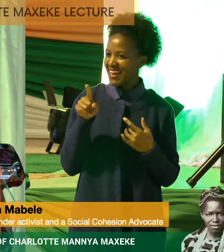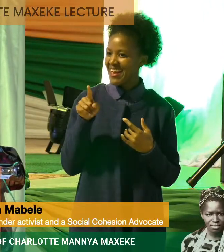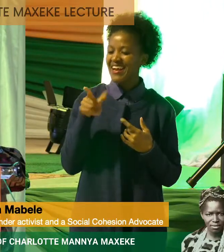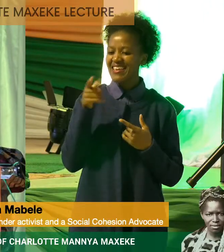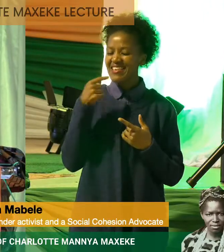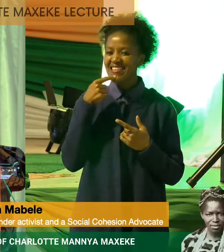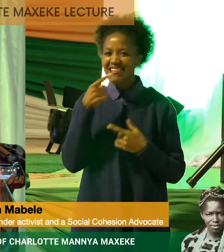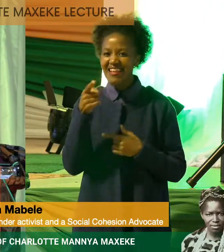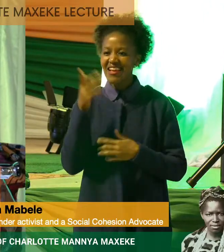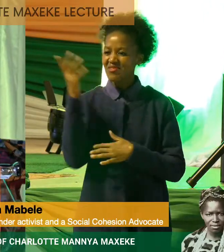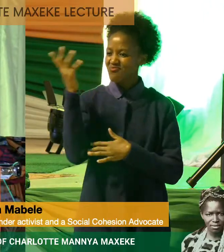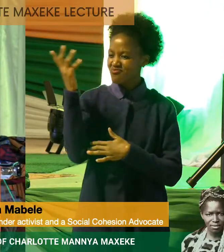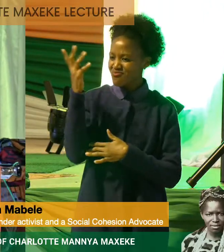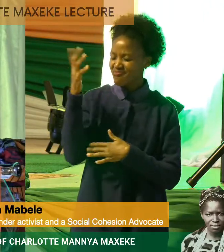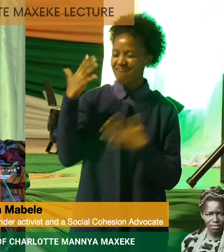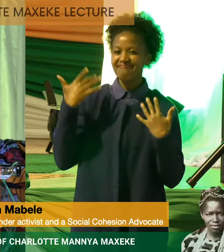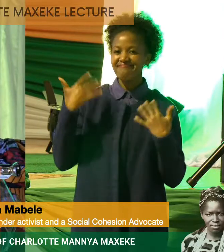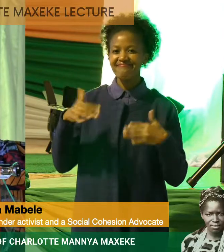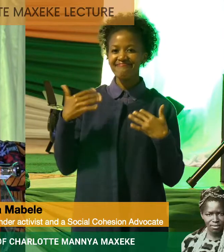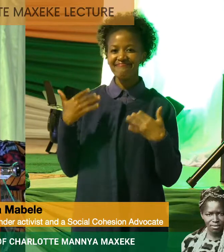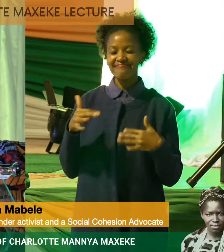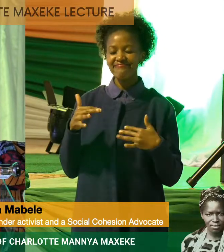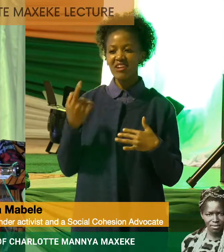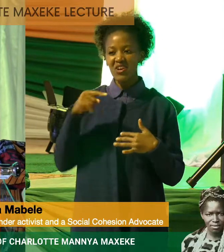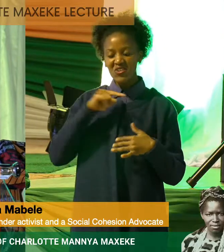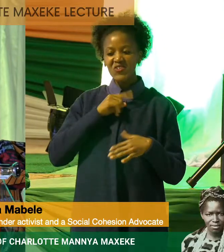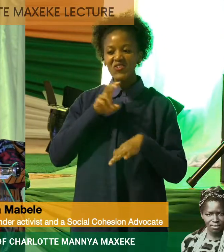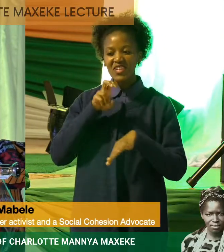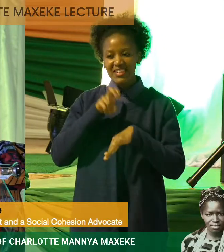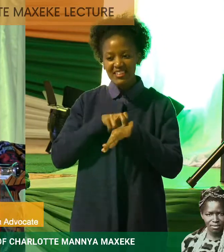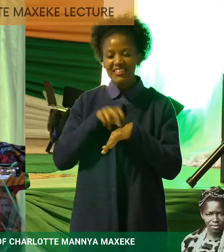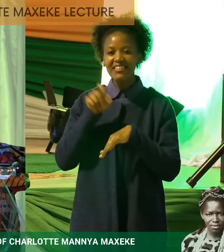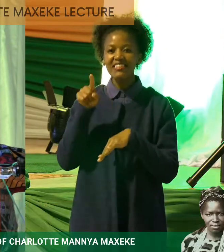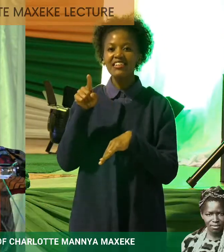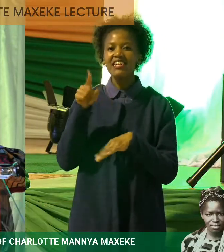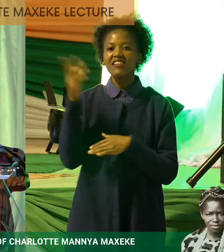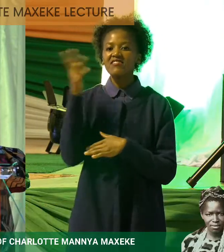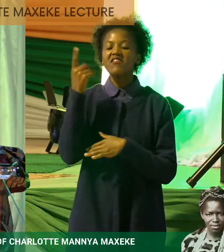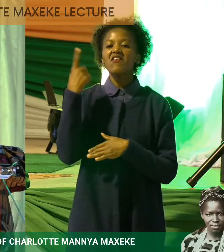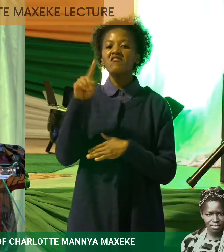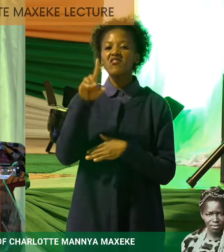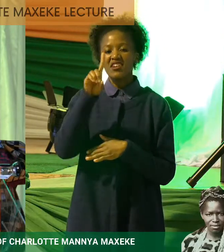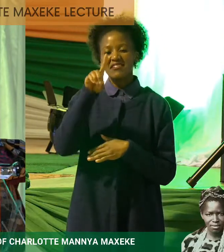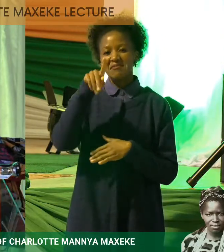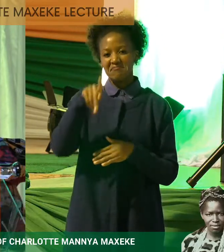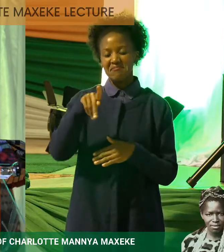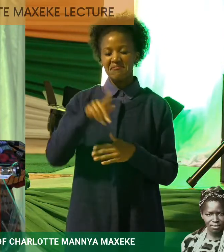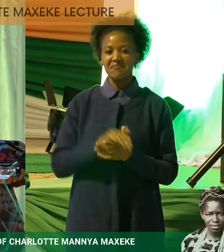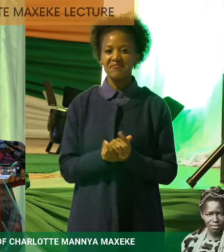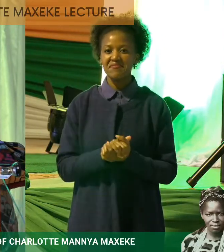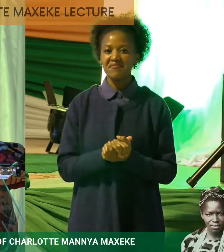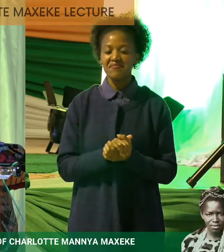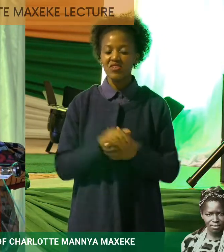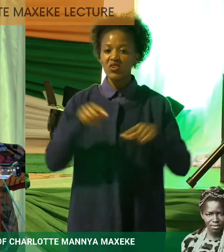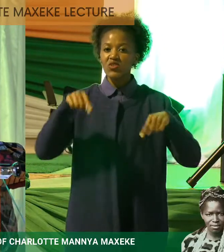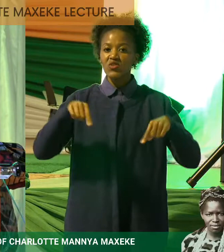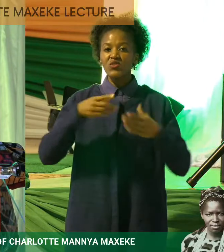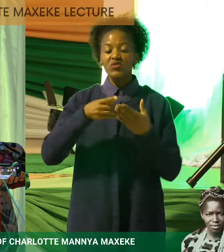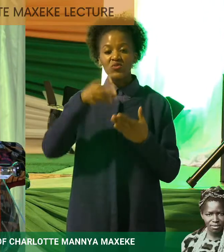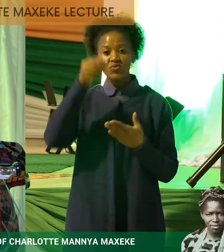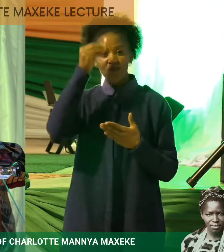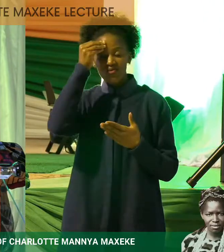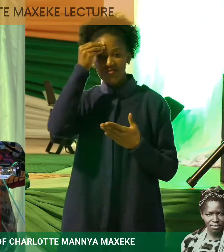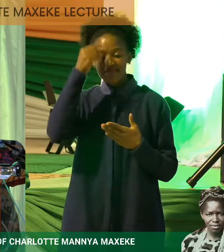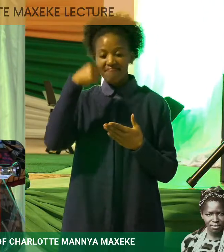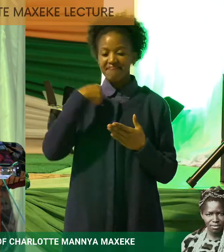own. We actually do need a lecture just for the DP. So what we've learned today, and my duty today